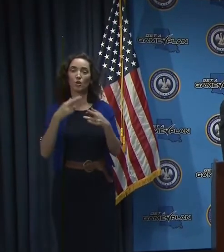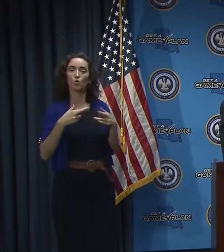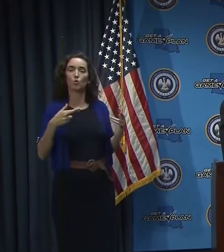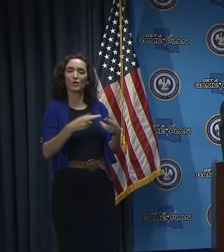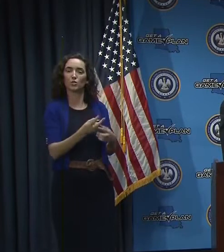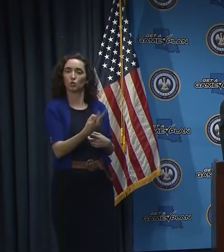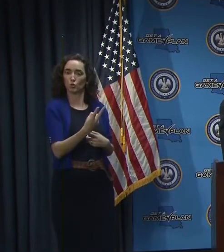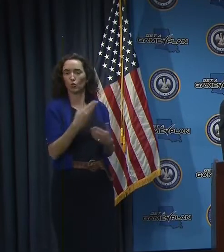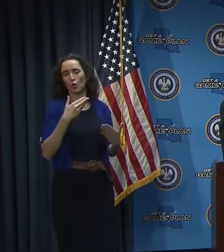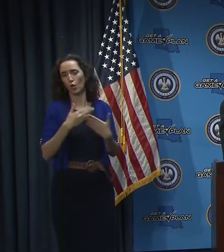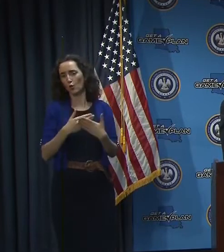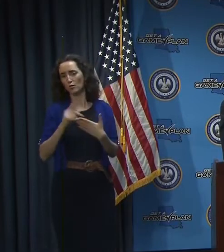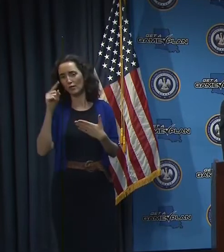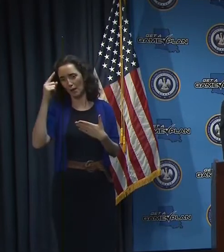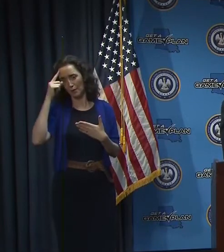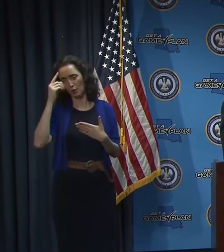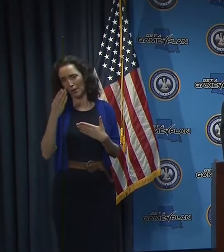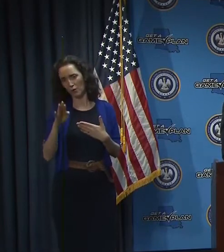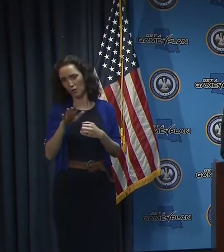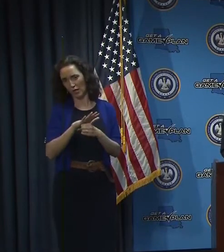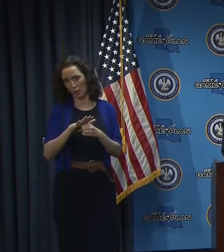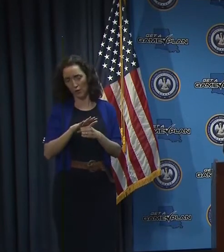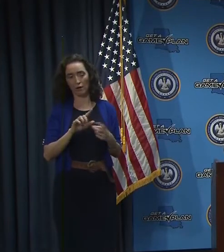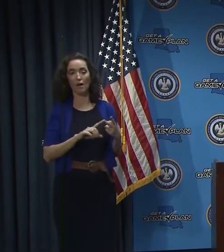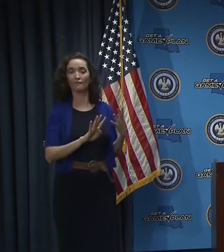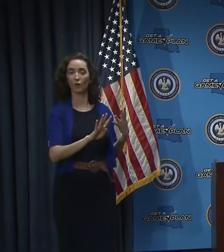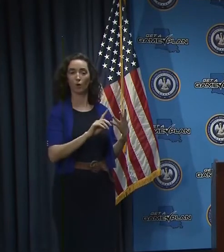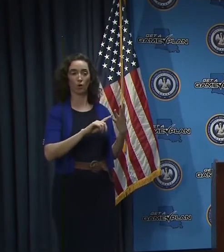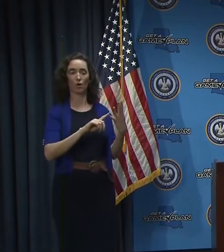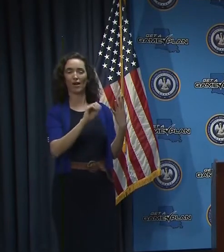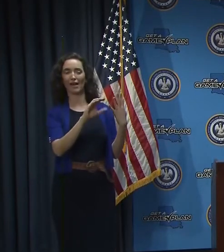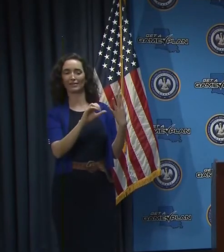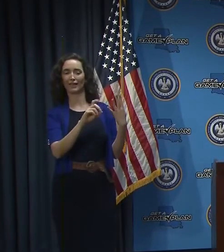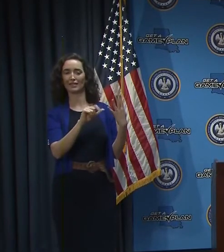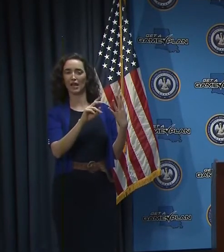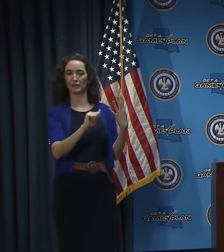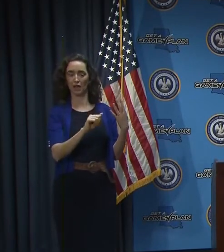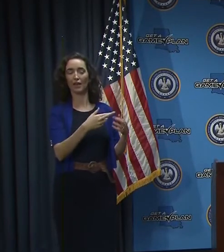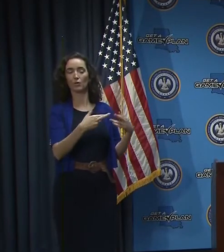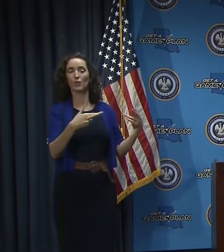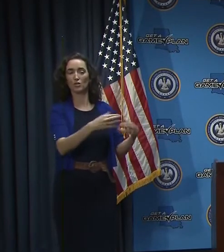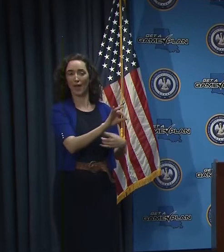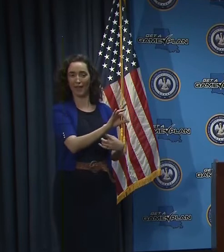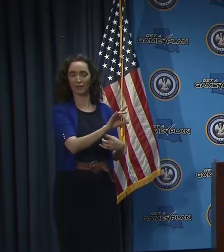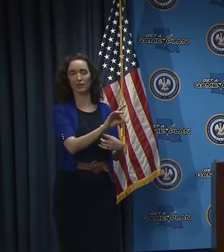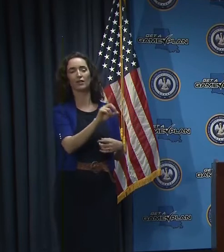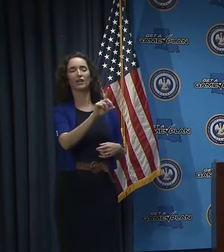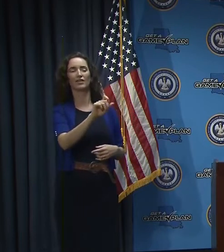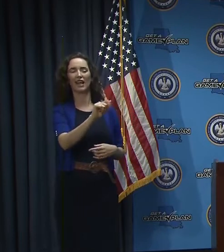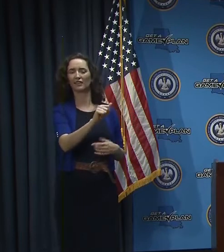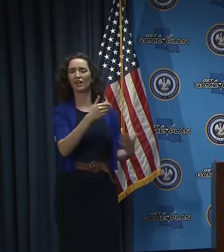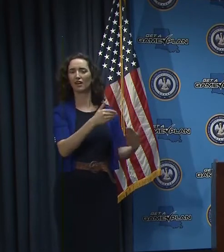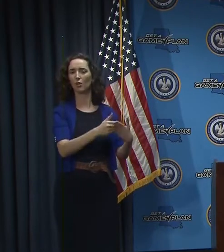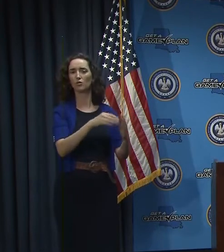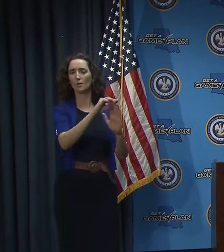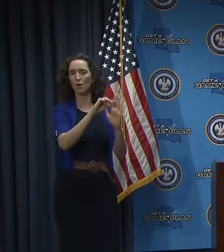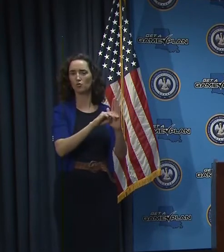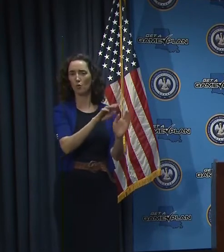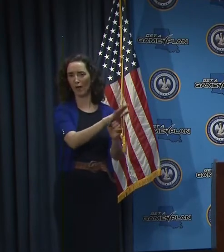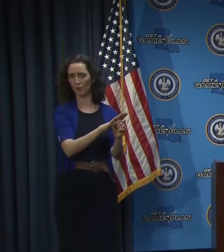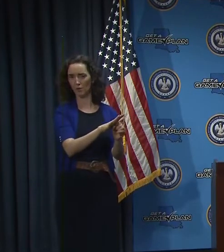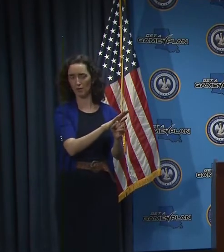greater capital area, region 4, Acadiana, and region 8, the Delta region around Monroe, we have an increase